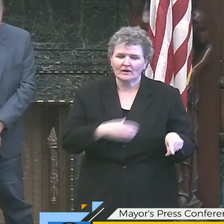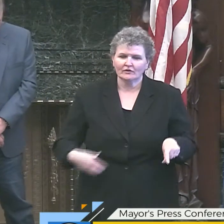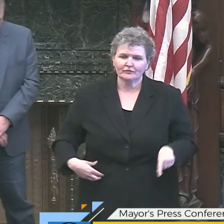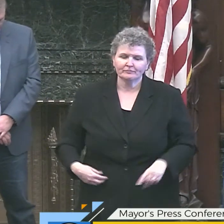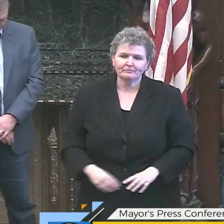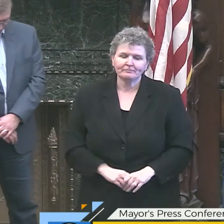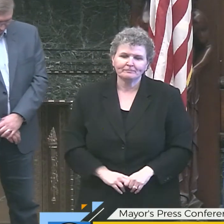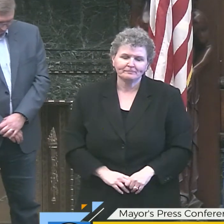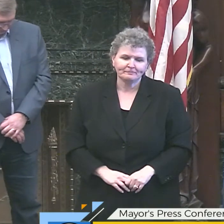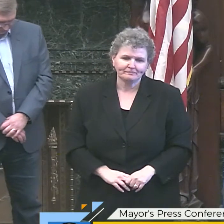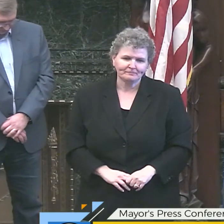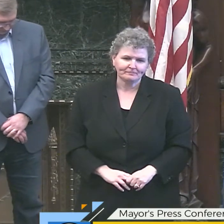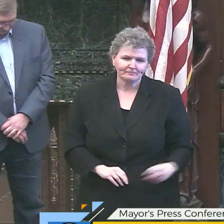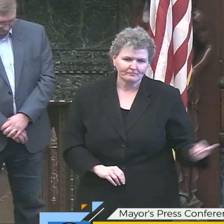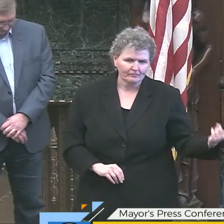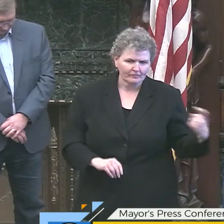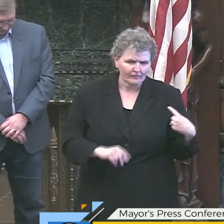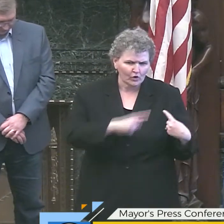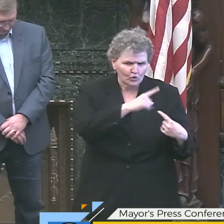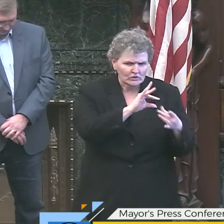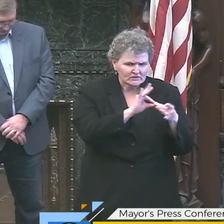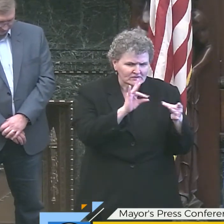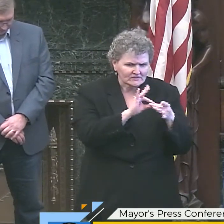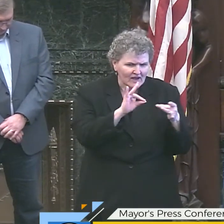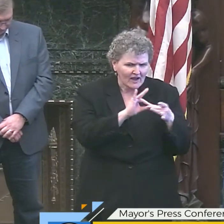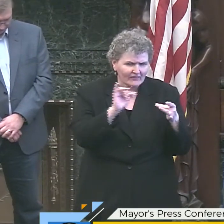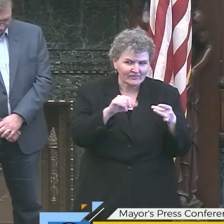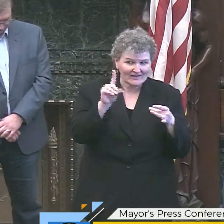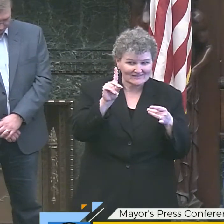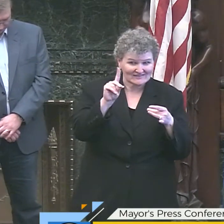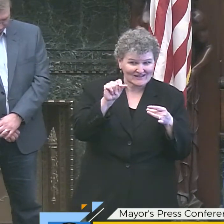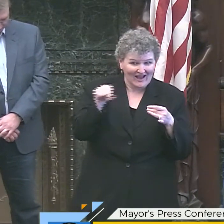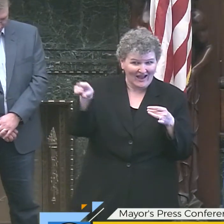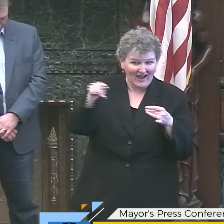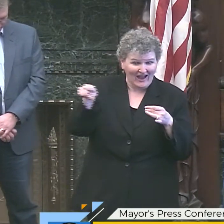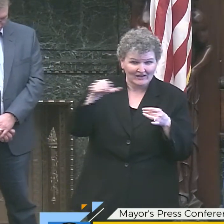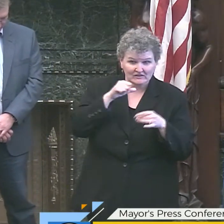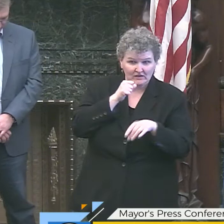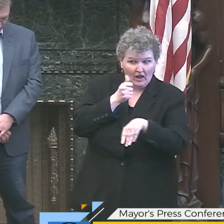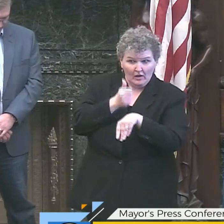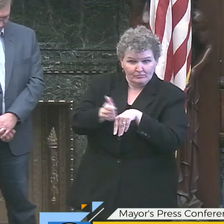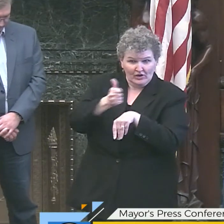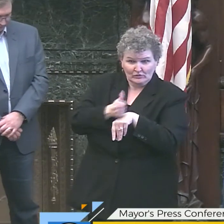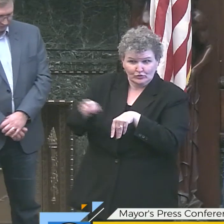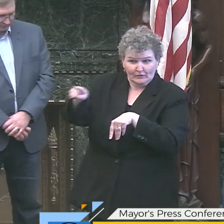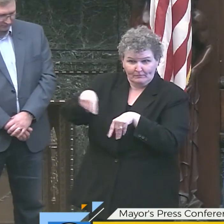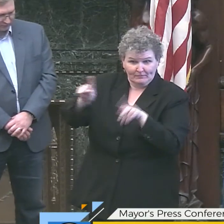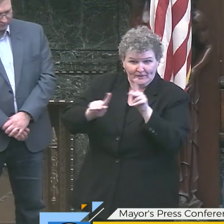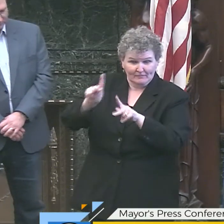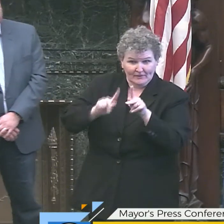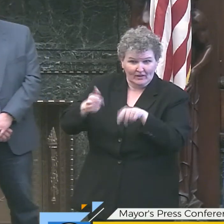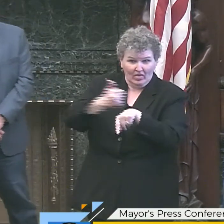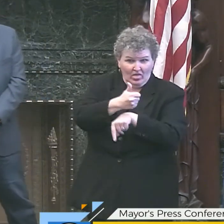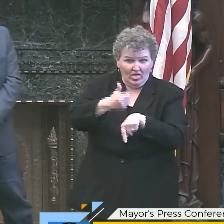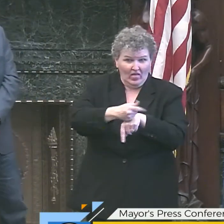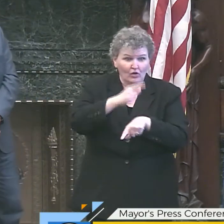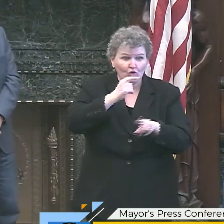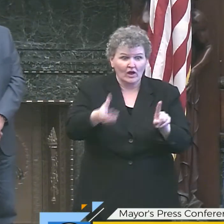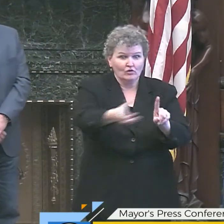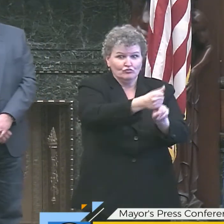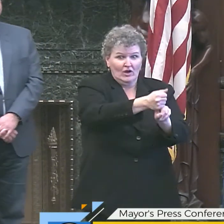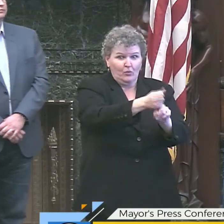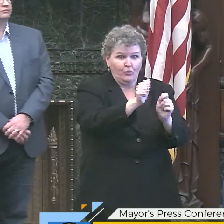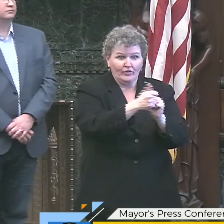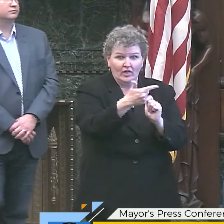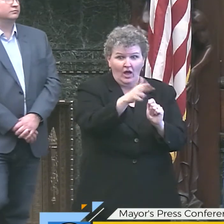you've now just said that the DA in this city is not prosecuting people who have gun crimes. Have you spoken to him about it? And